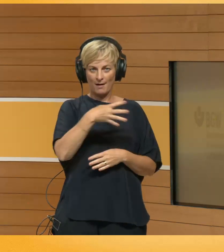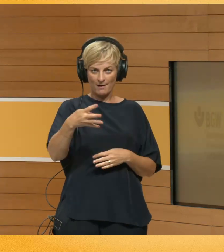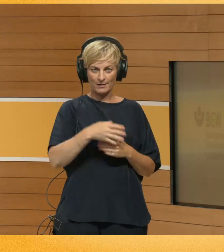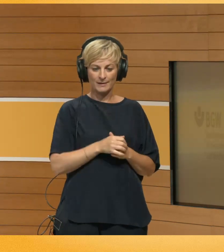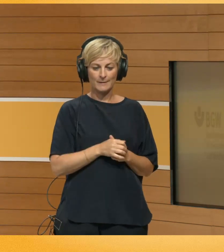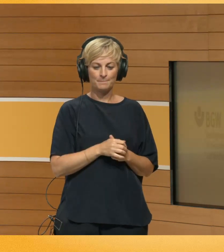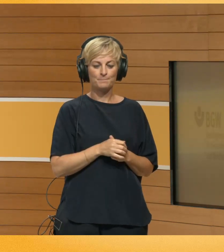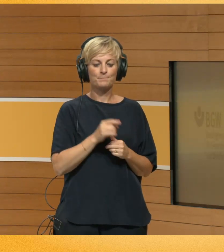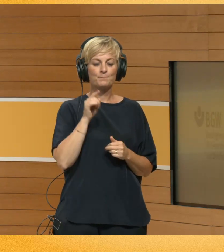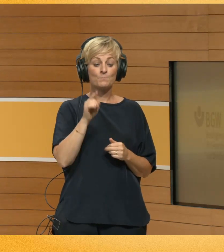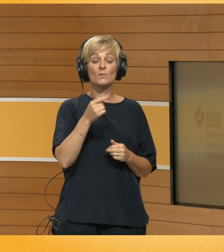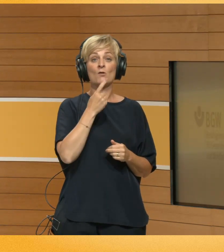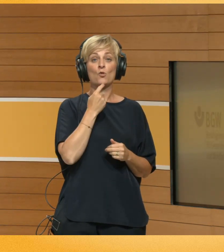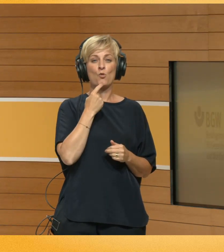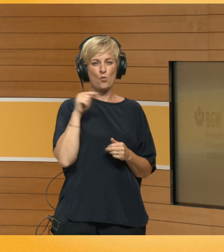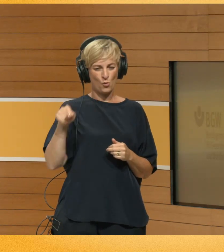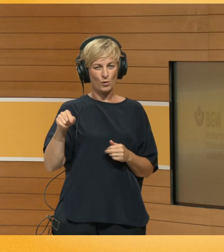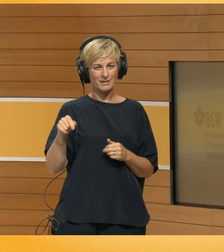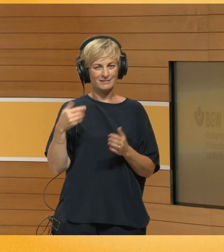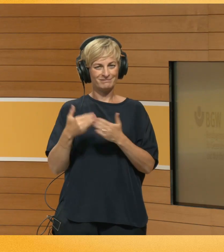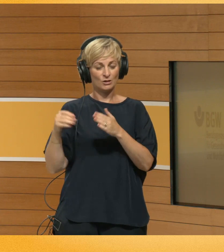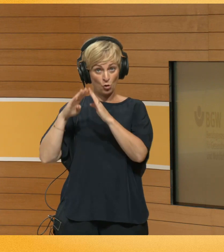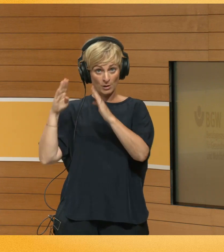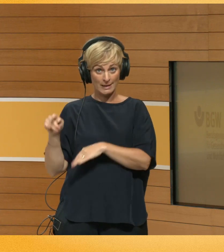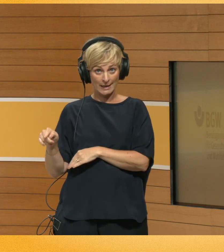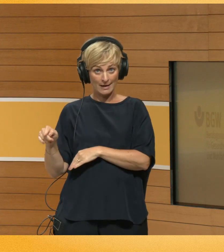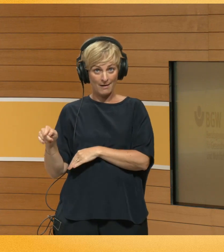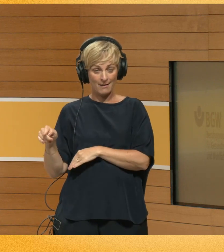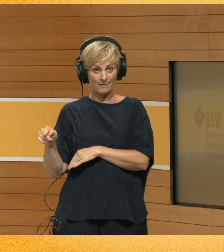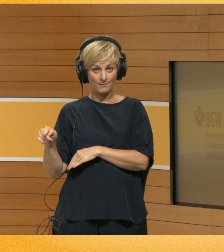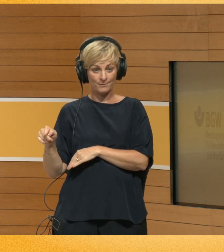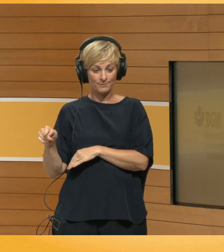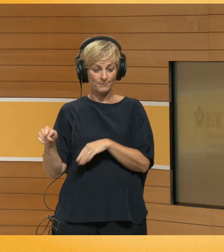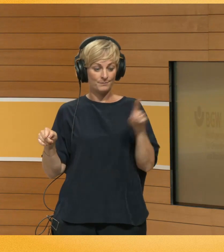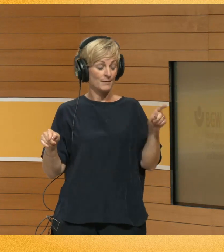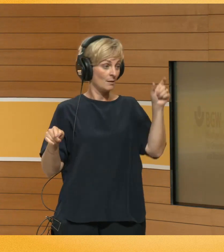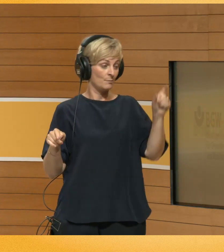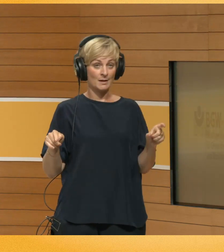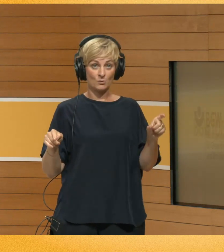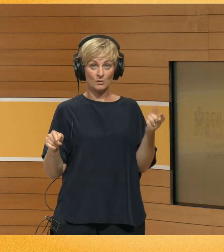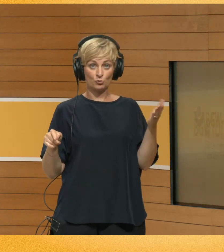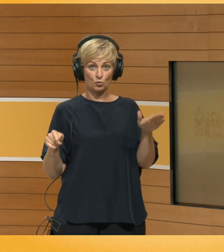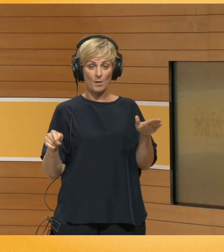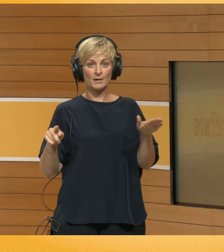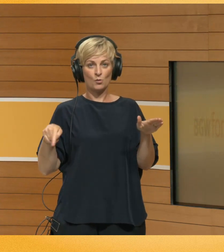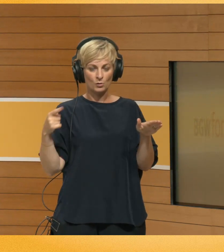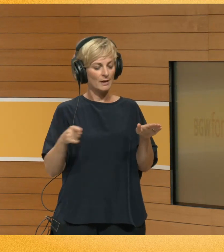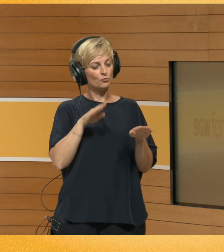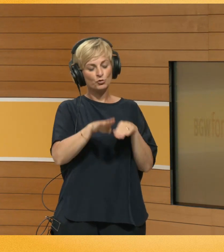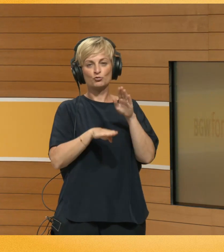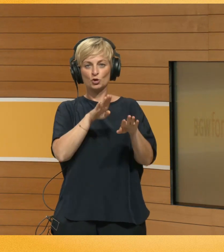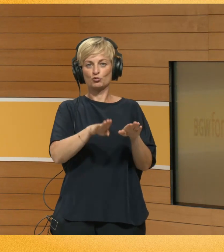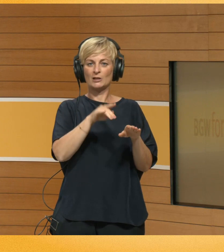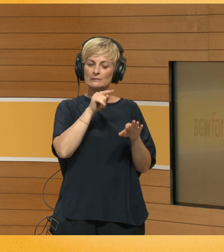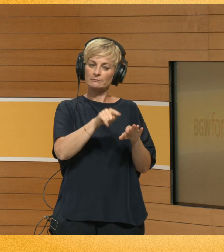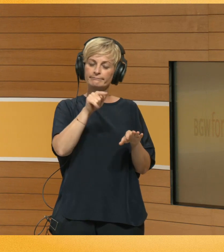and then we studied all the biomechanical exposures for step by step that a worker goes through that